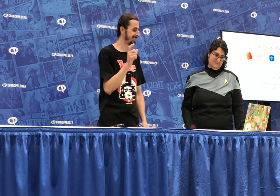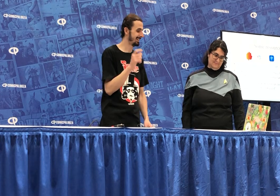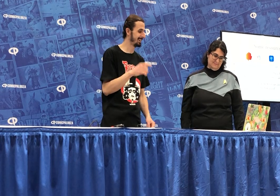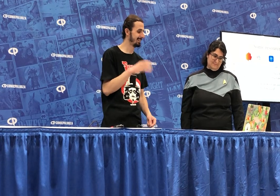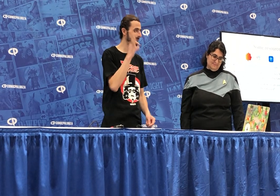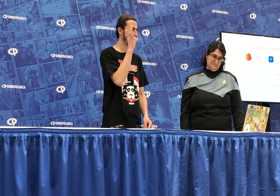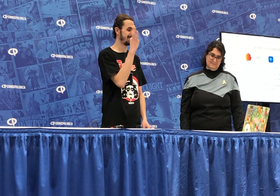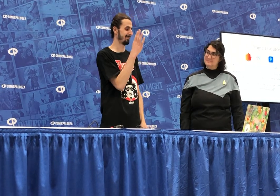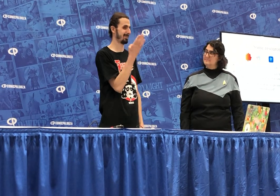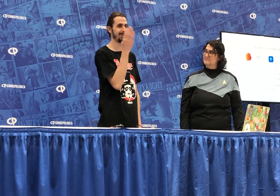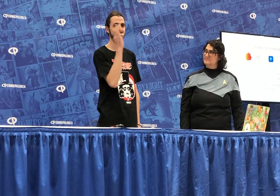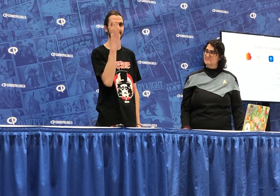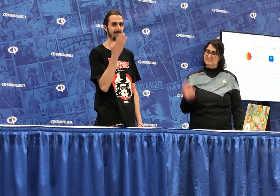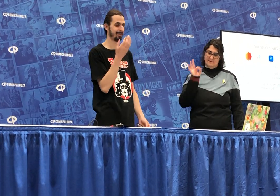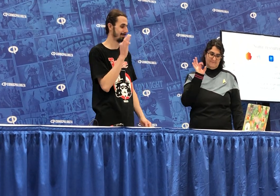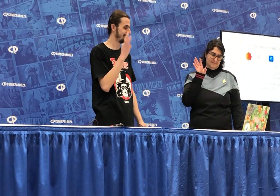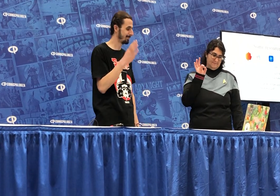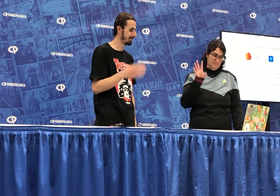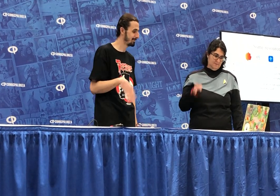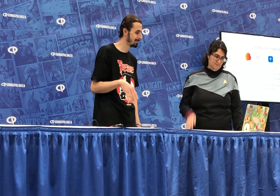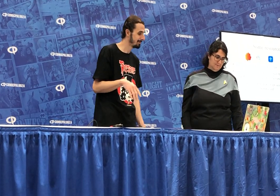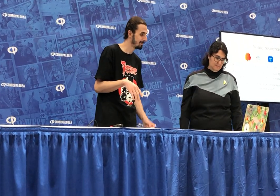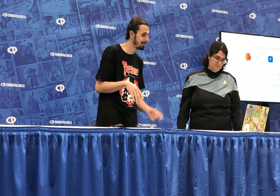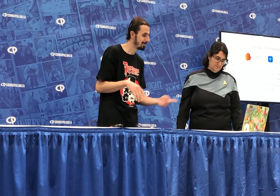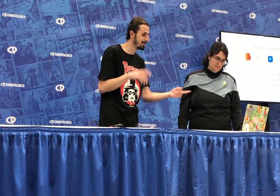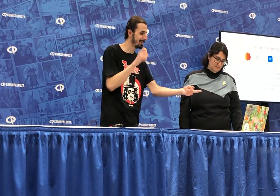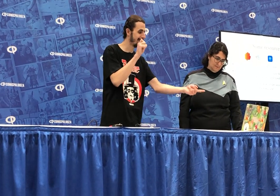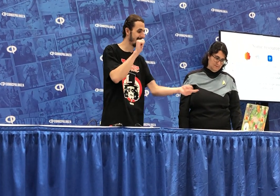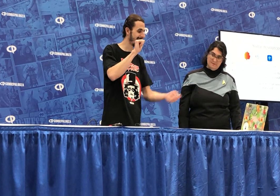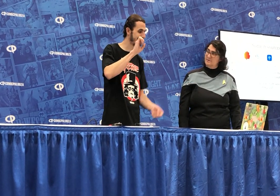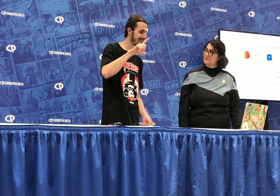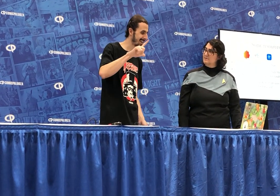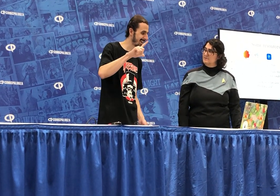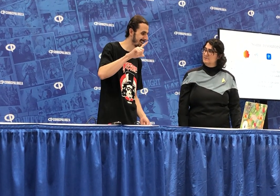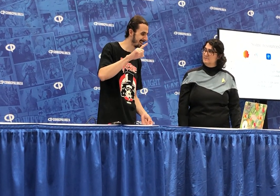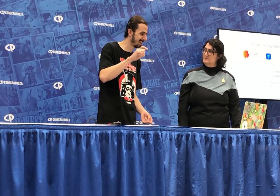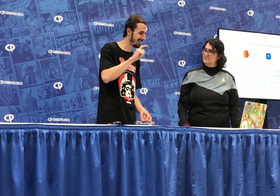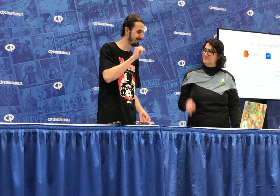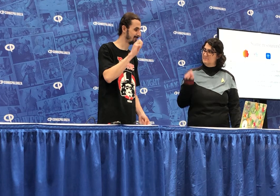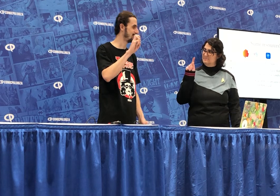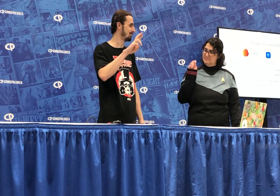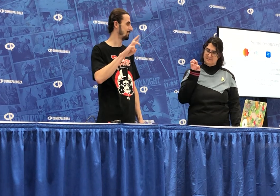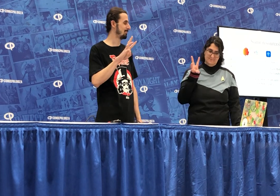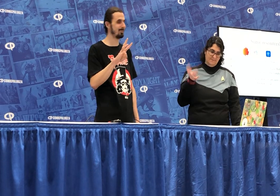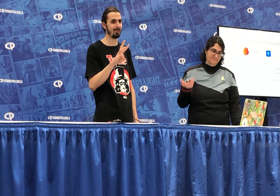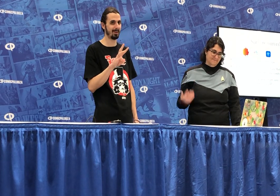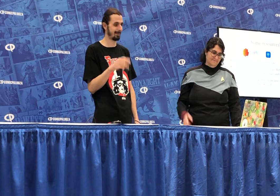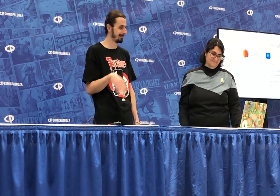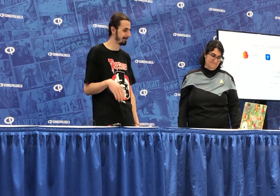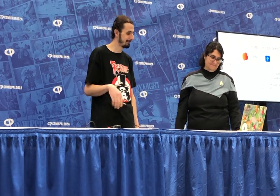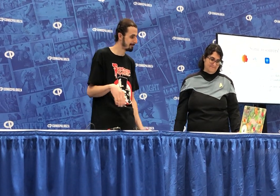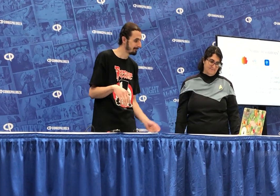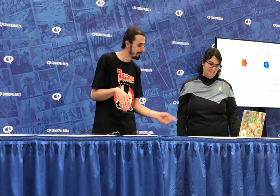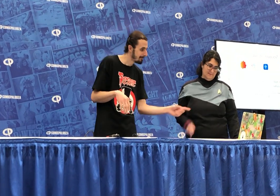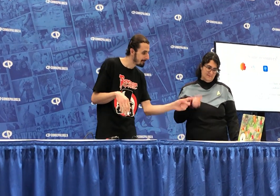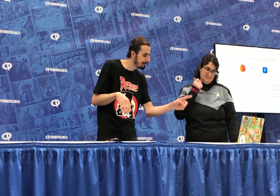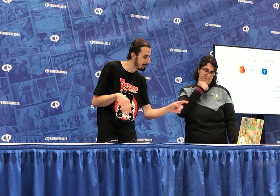this. Facebook, we just do FB. And then you've got ASL Stew,